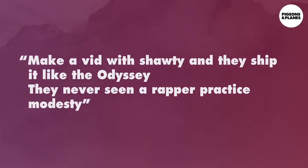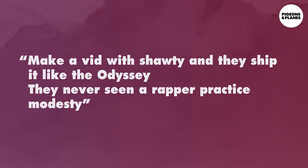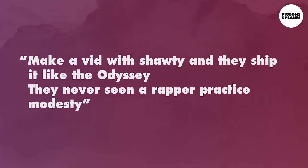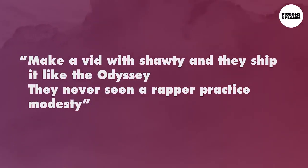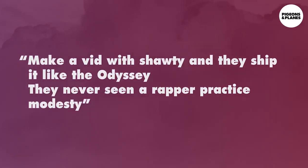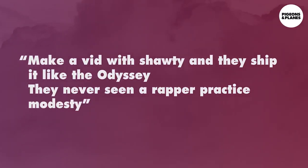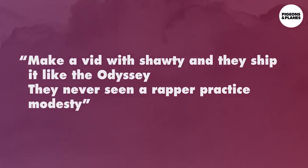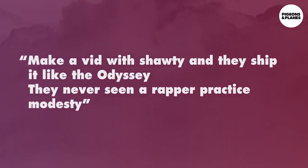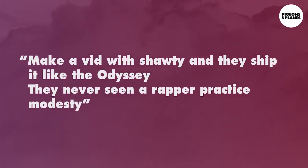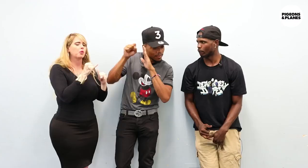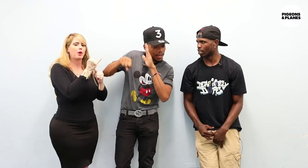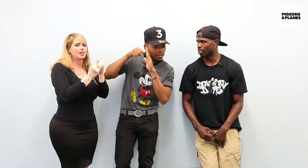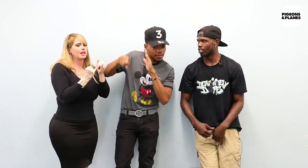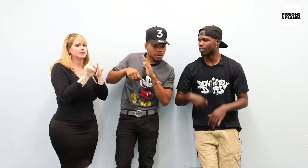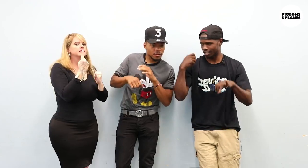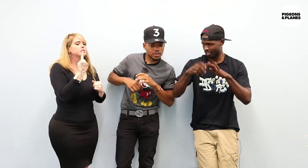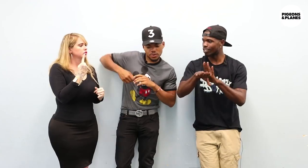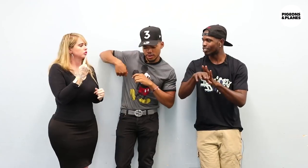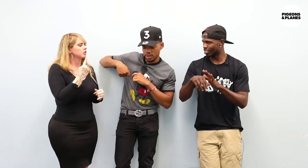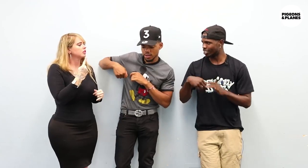rapper practice modesty. Make a vid with Shorty.